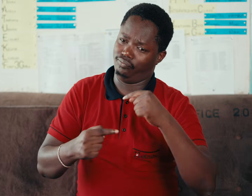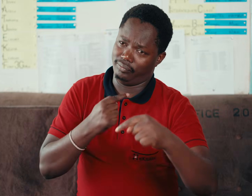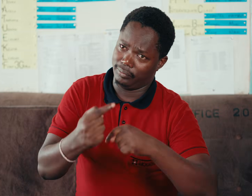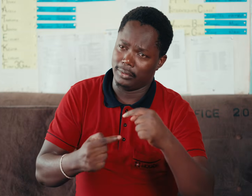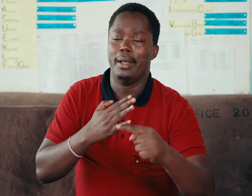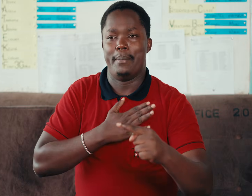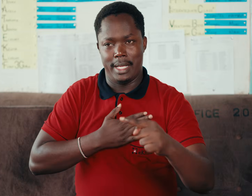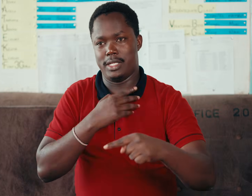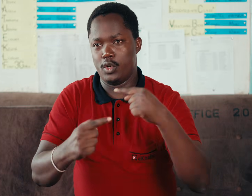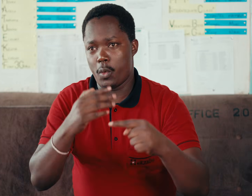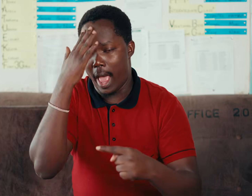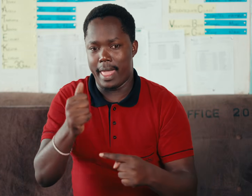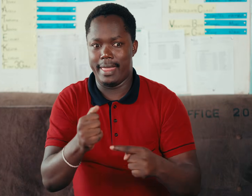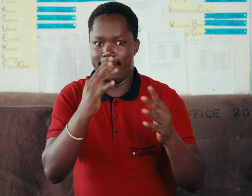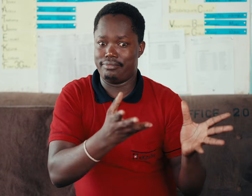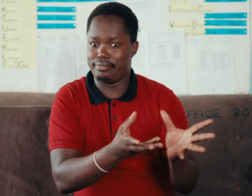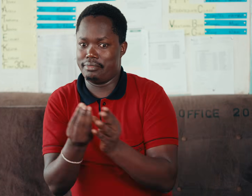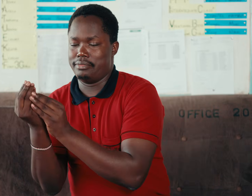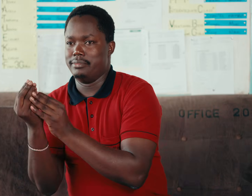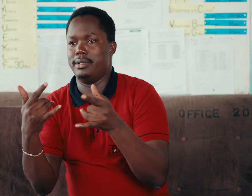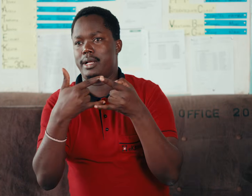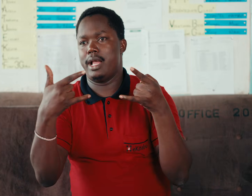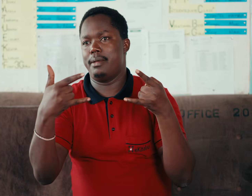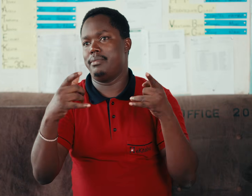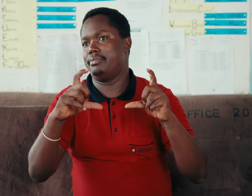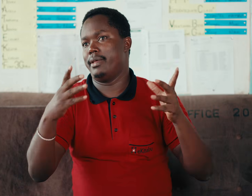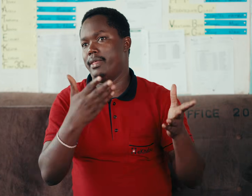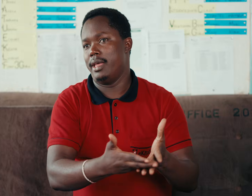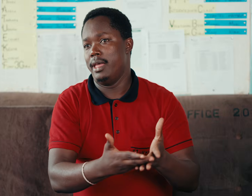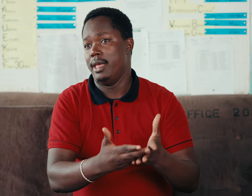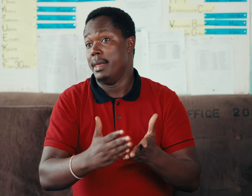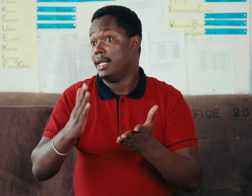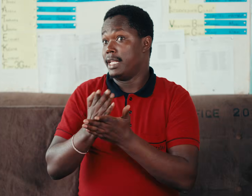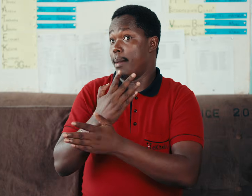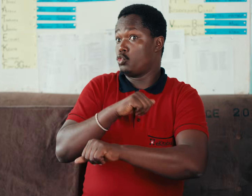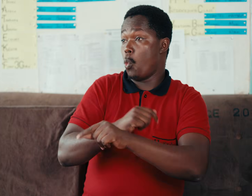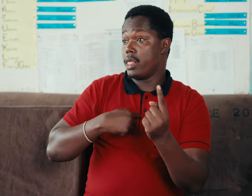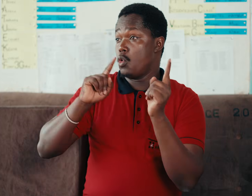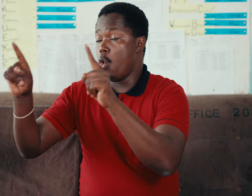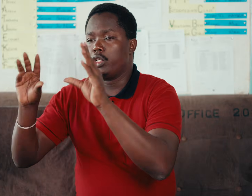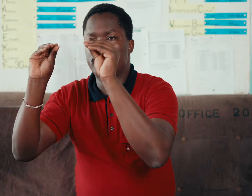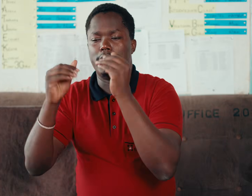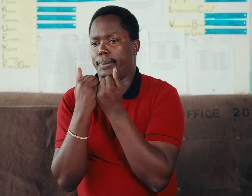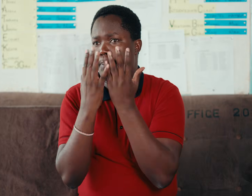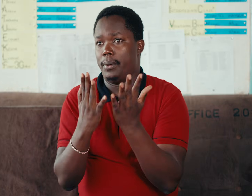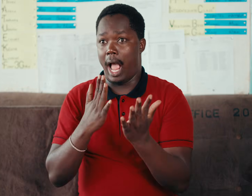us that this may continue because if we leave, then there will be a gap there. Some of the schools we go to, they have